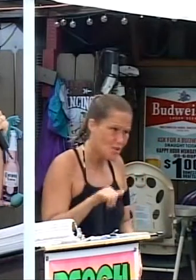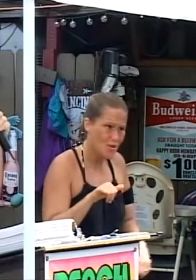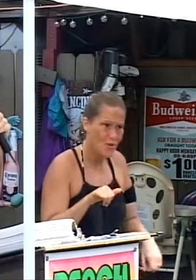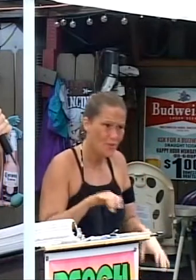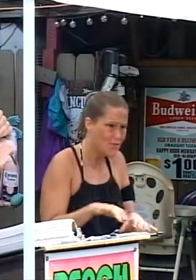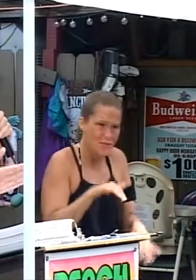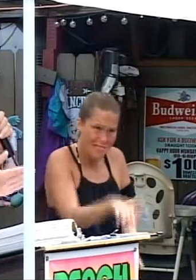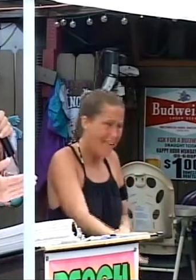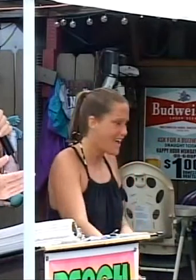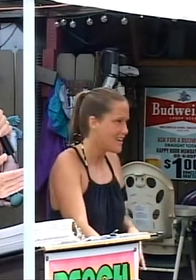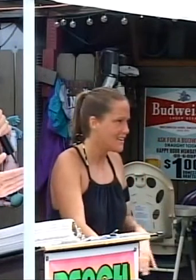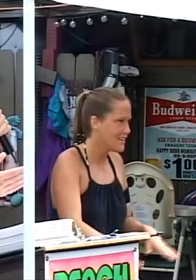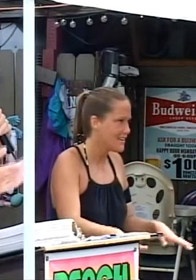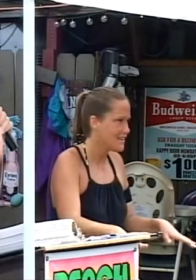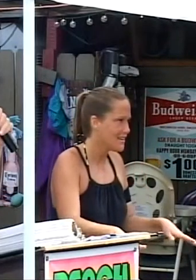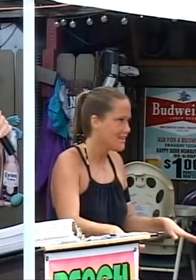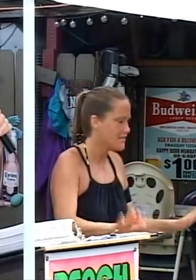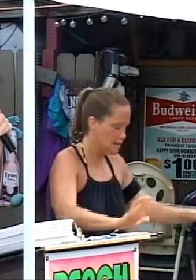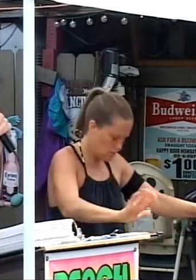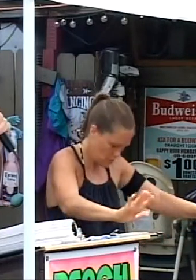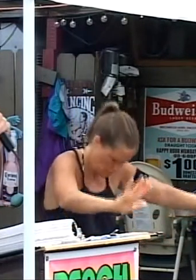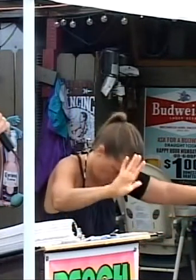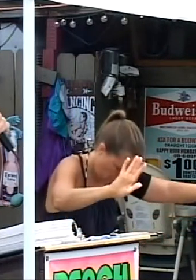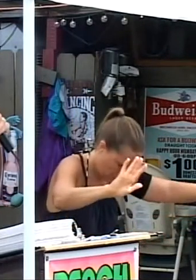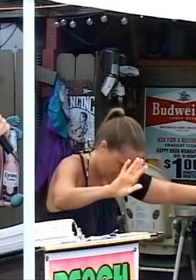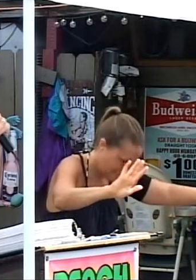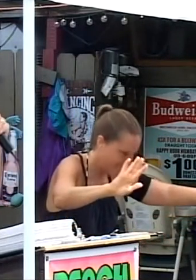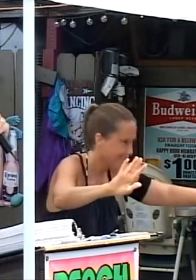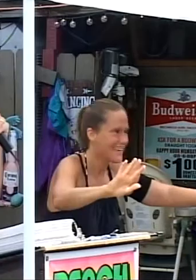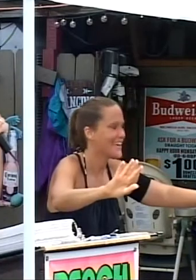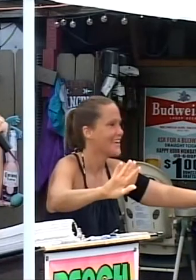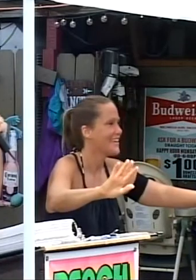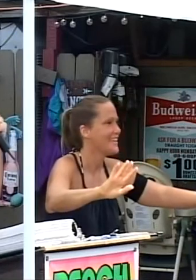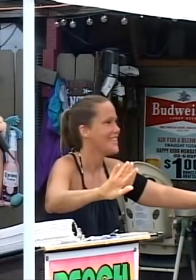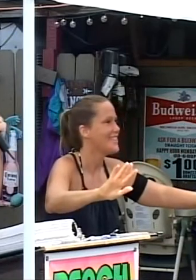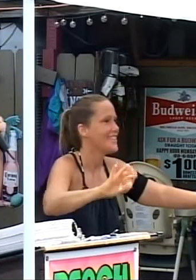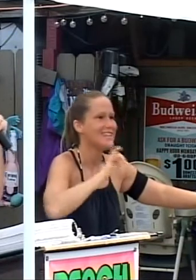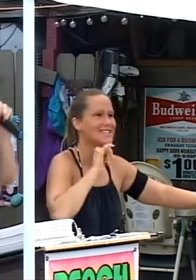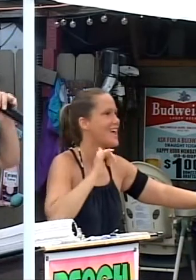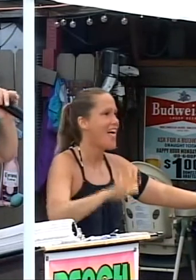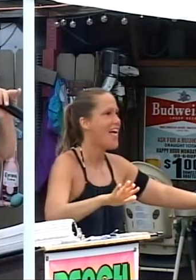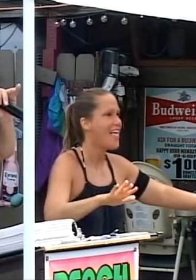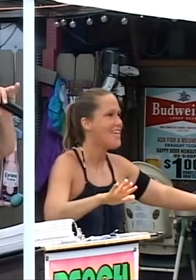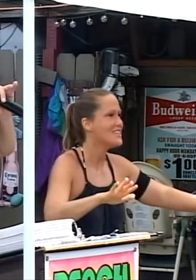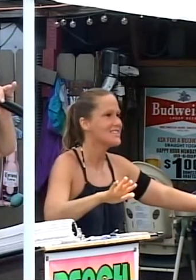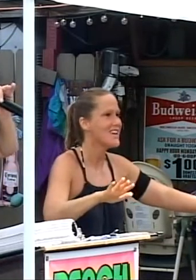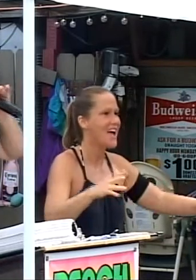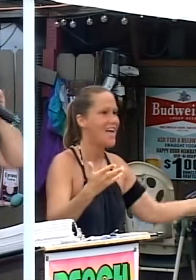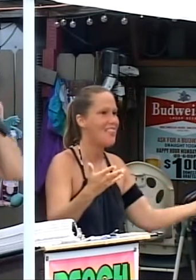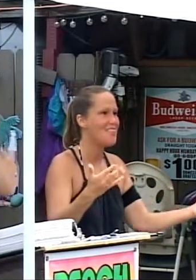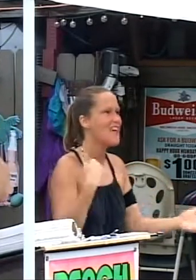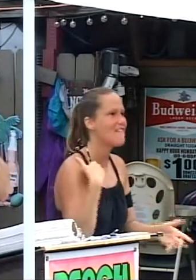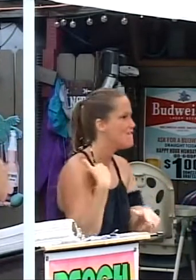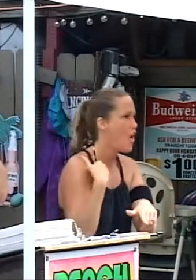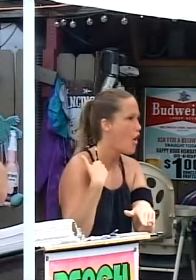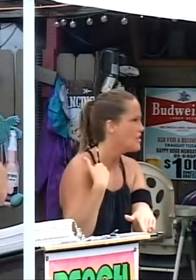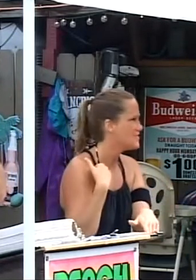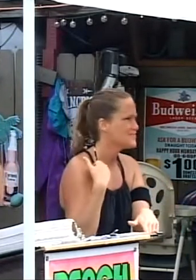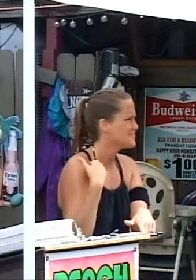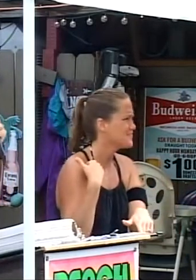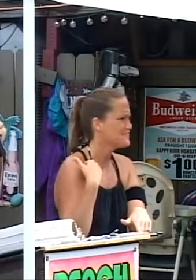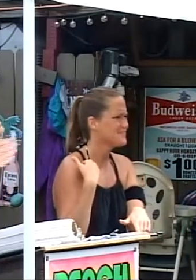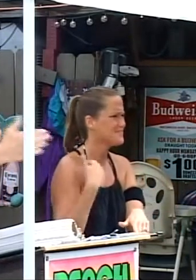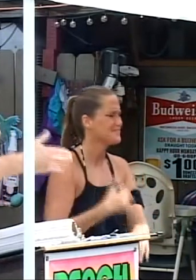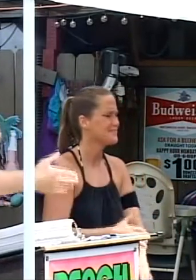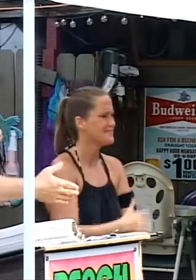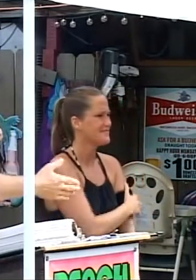know what? That isn't their fault. This is my issue. I had expectations. And you know what? I can't go back in history.